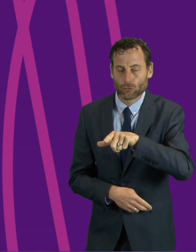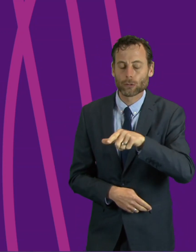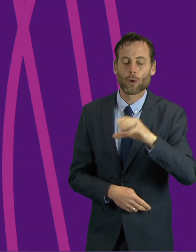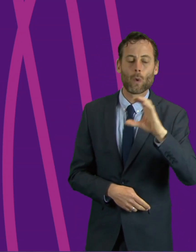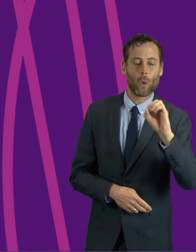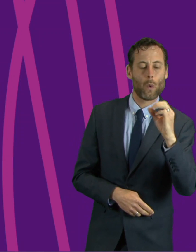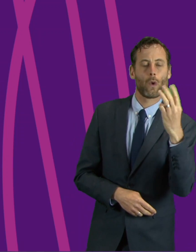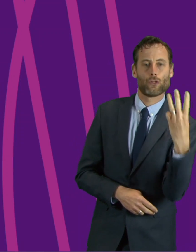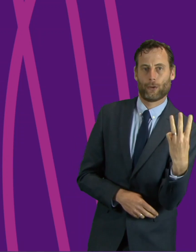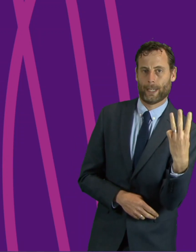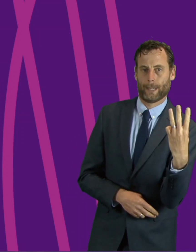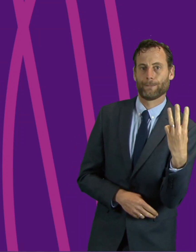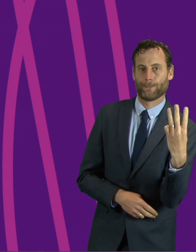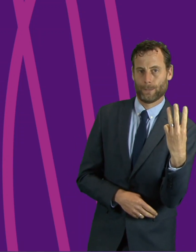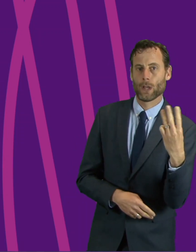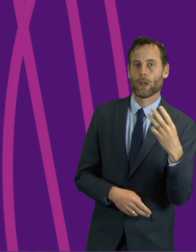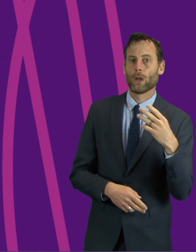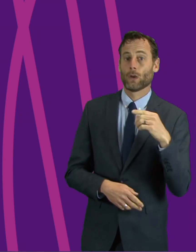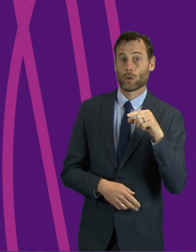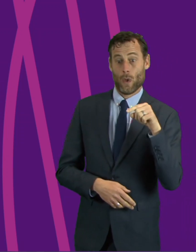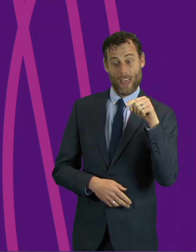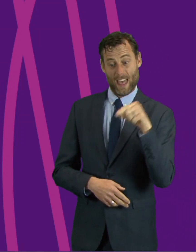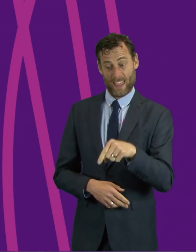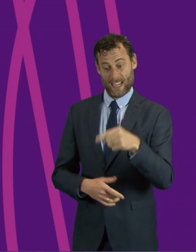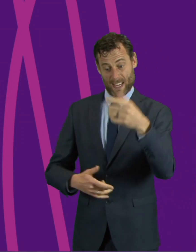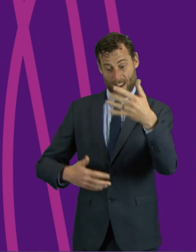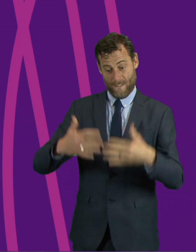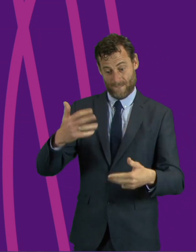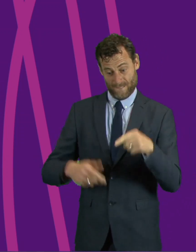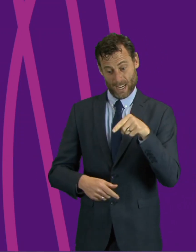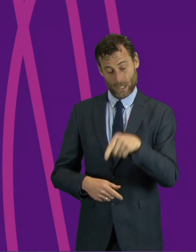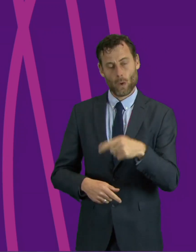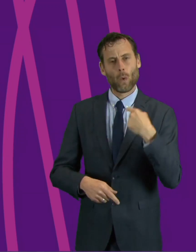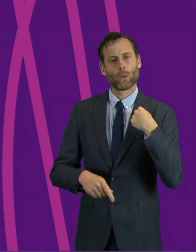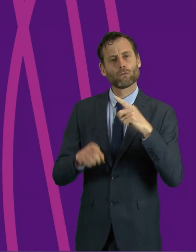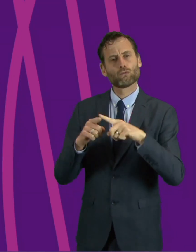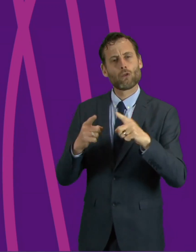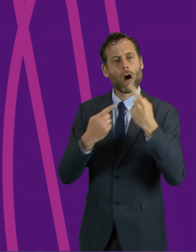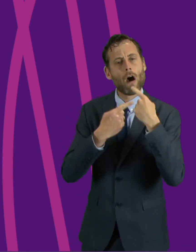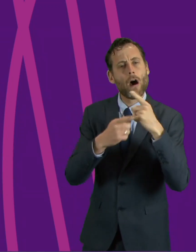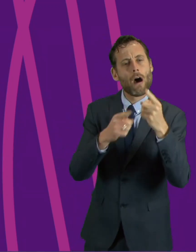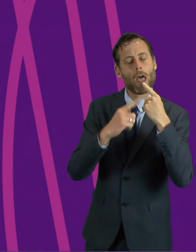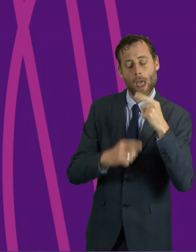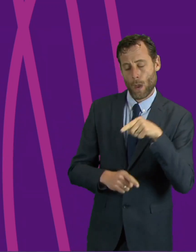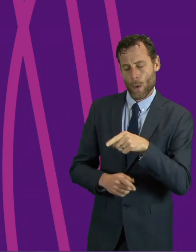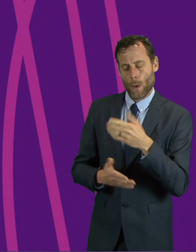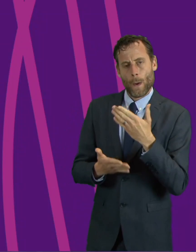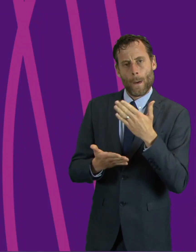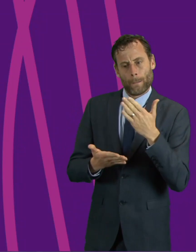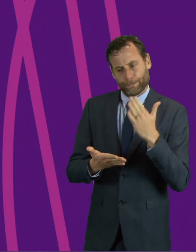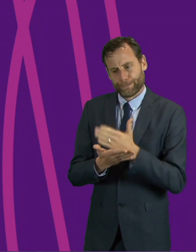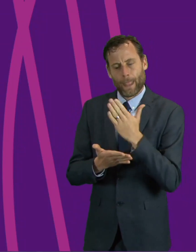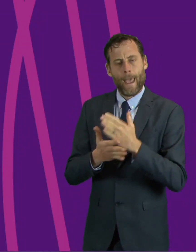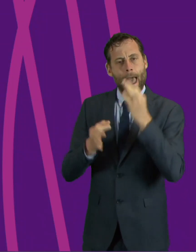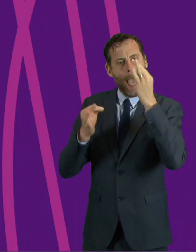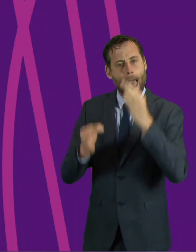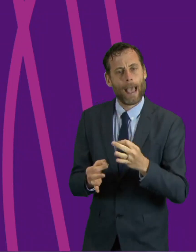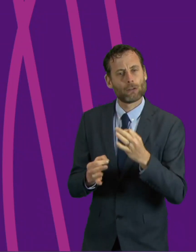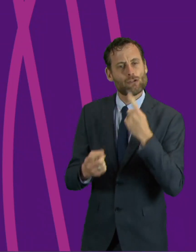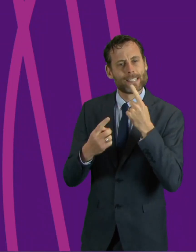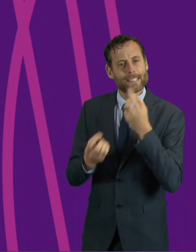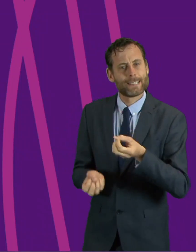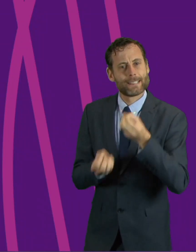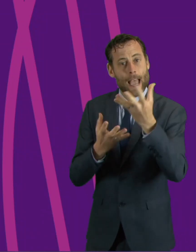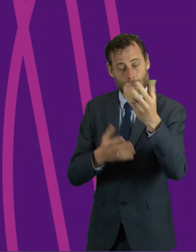1,703. The figures I've provided are the most accurate figures we can provide on a daily basis. They record all registered deaths where the individual had